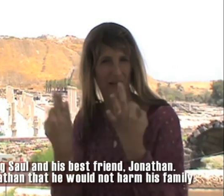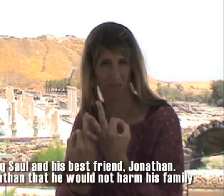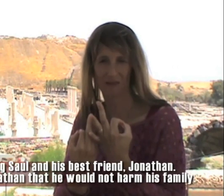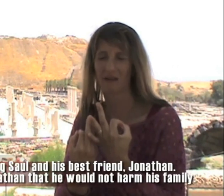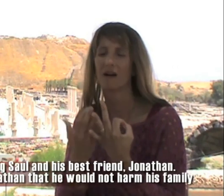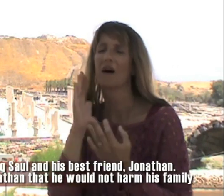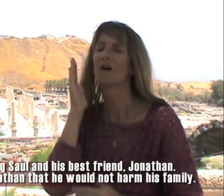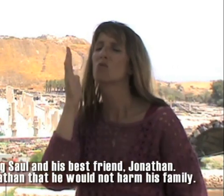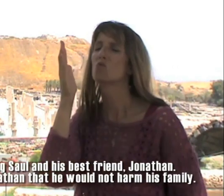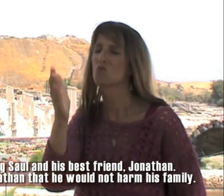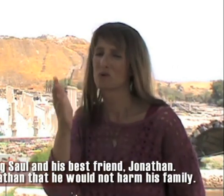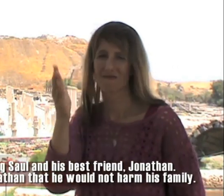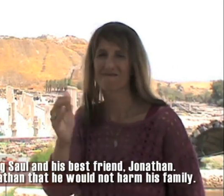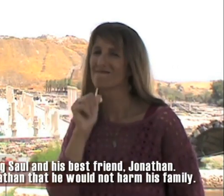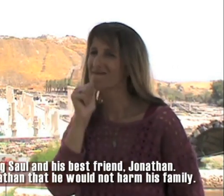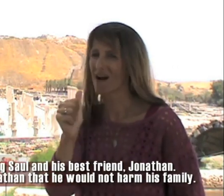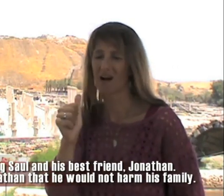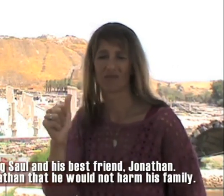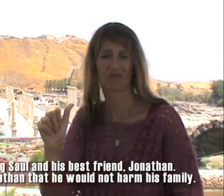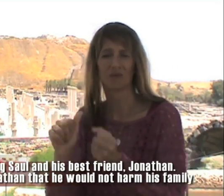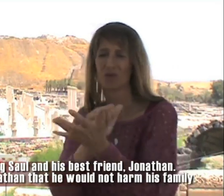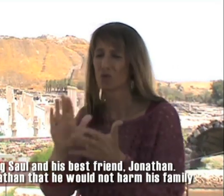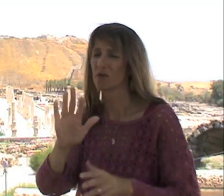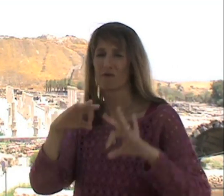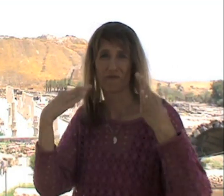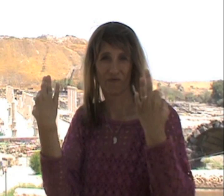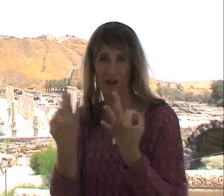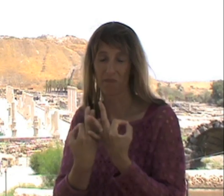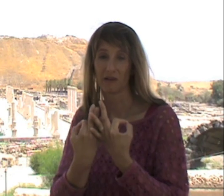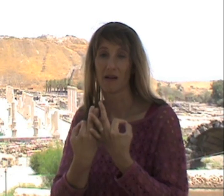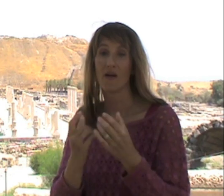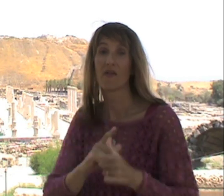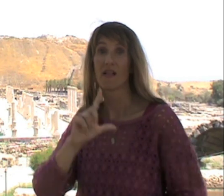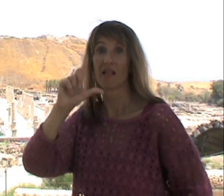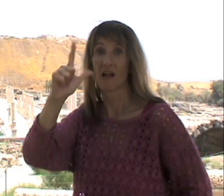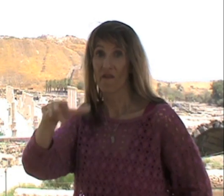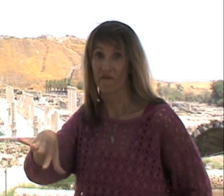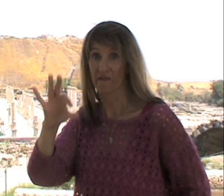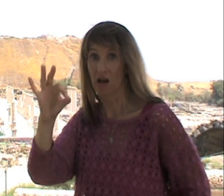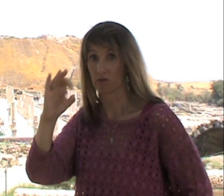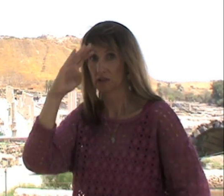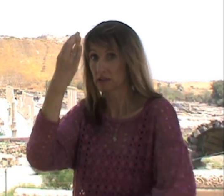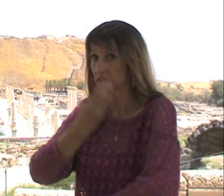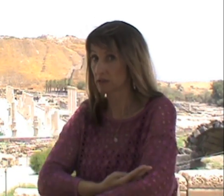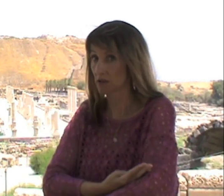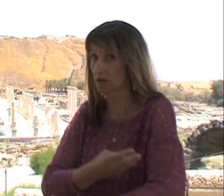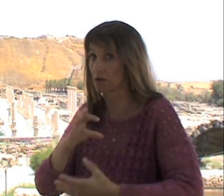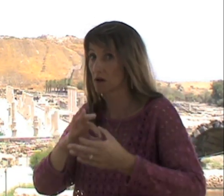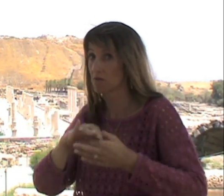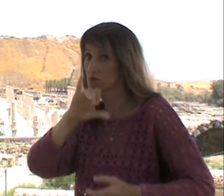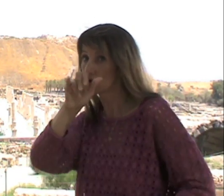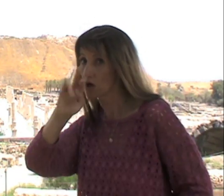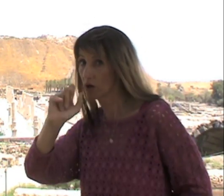his family. And then later, he didn't destroy his family. Later, he found his son,